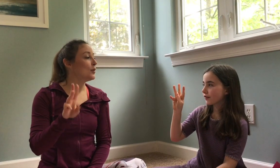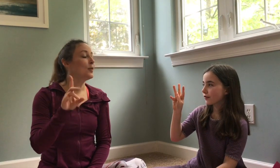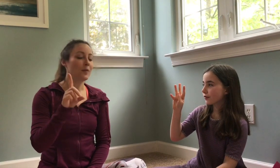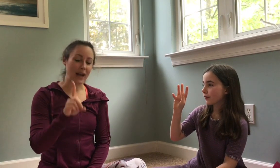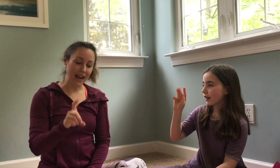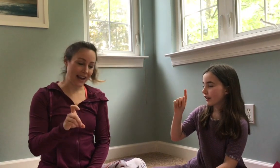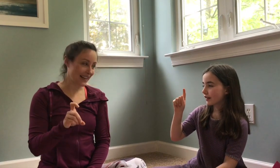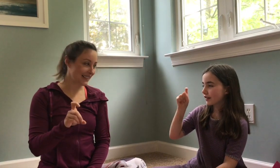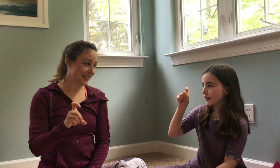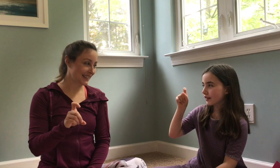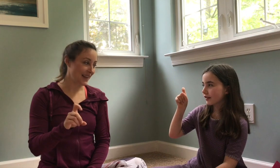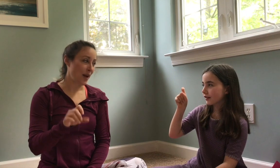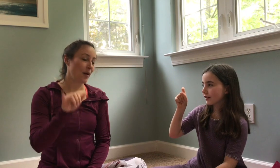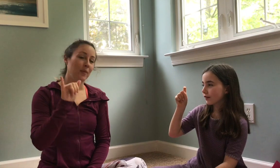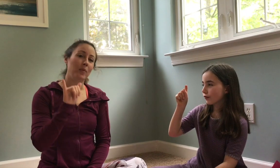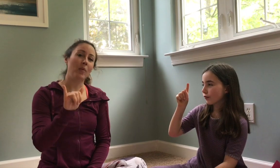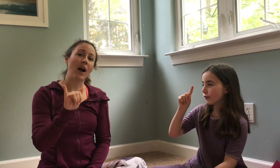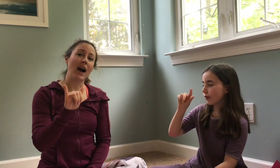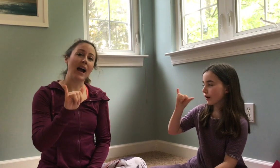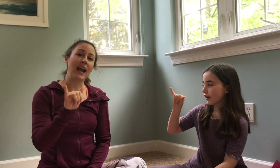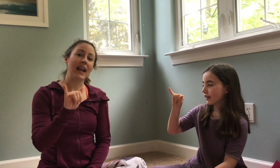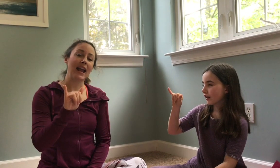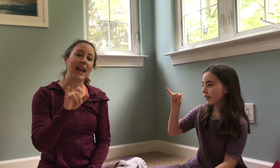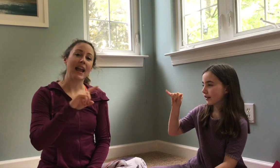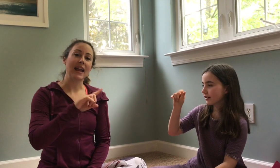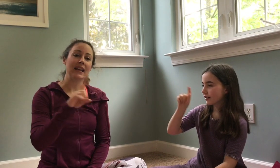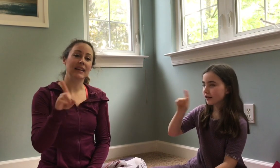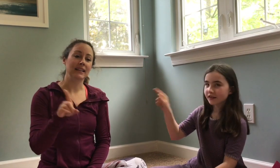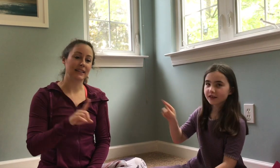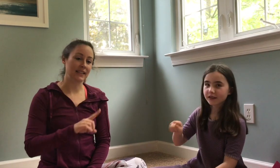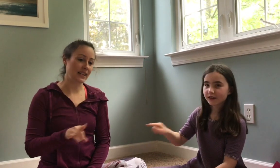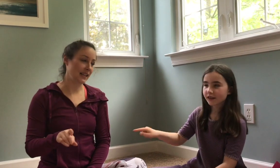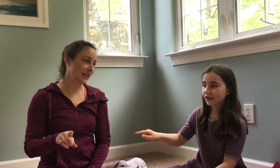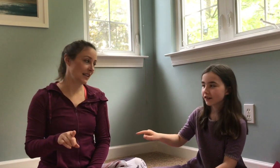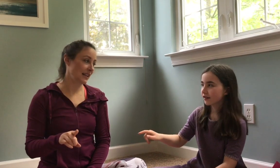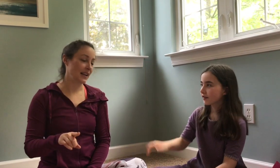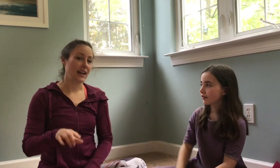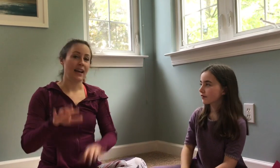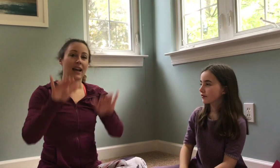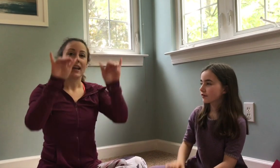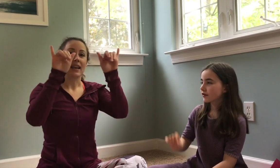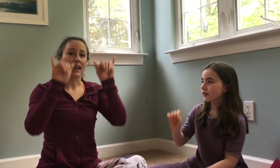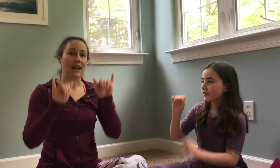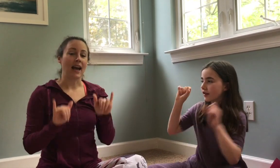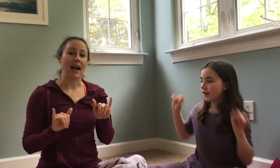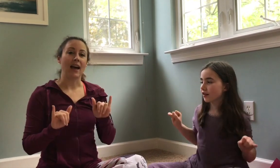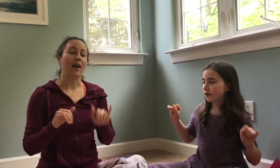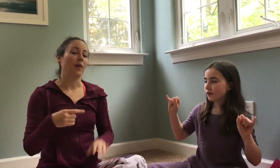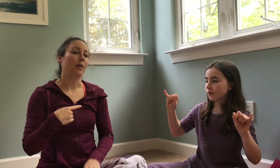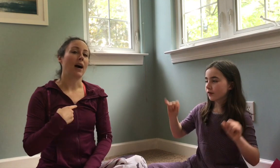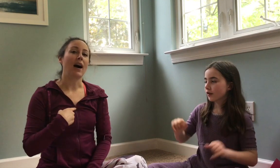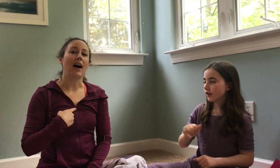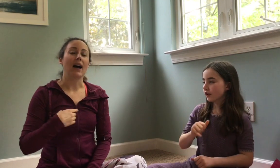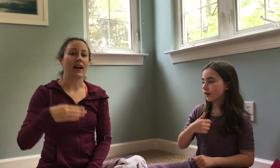W, X, Y, and Z. Now